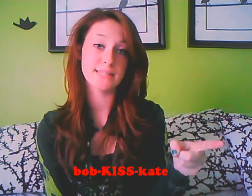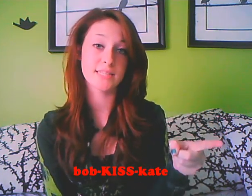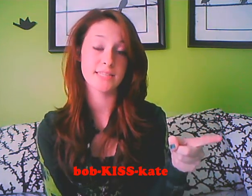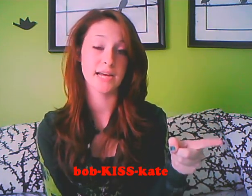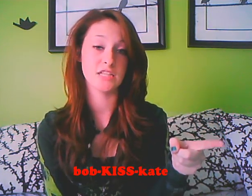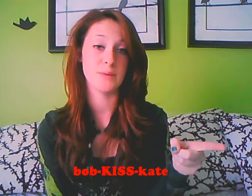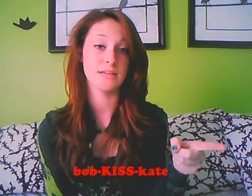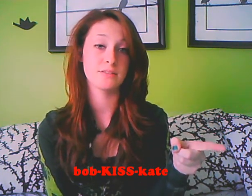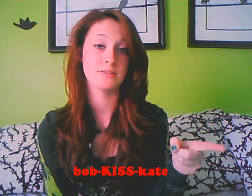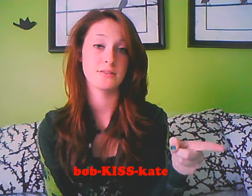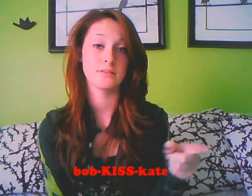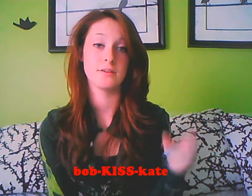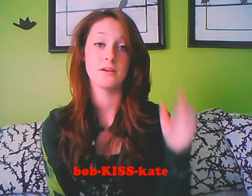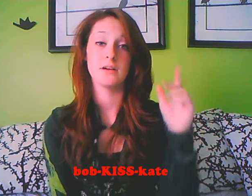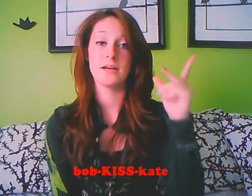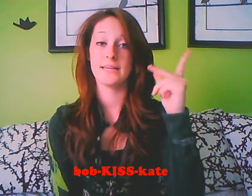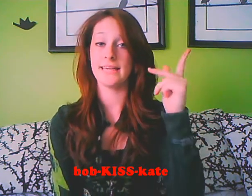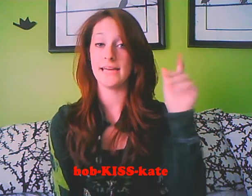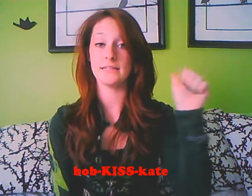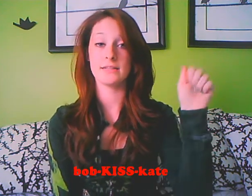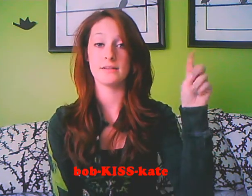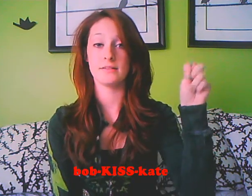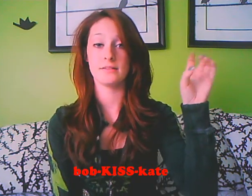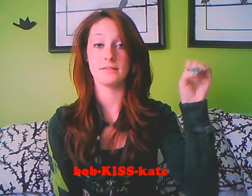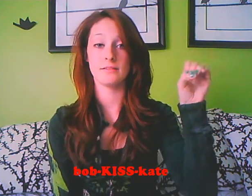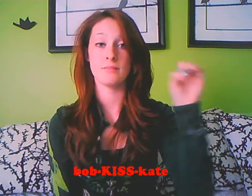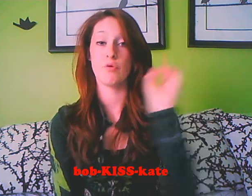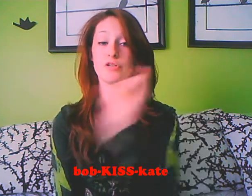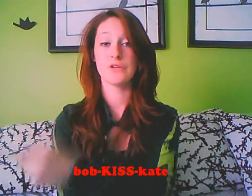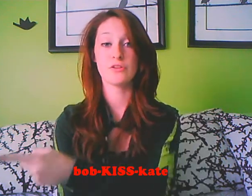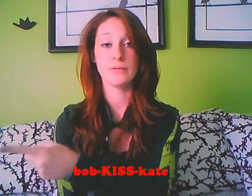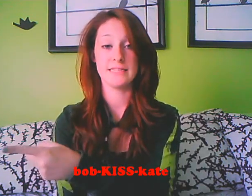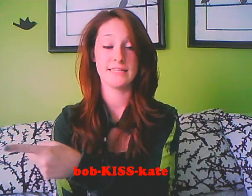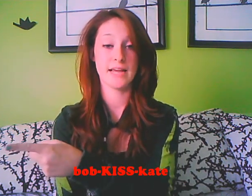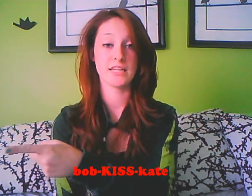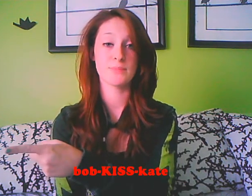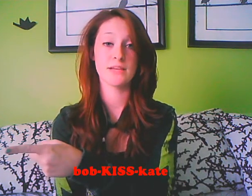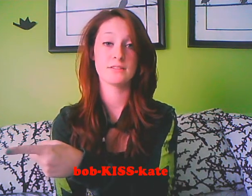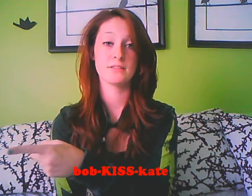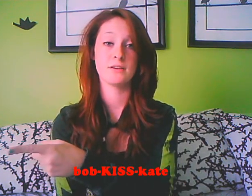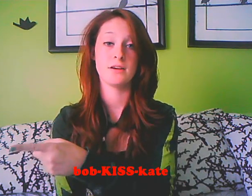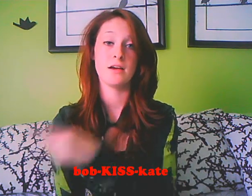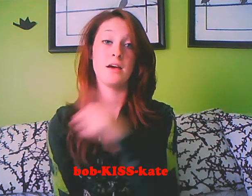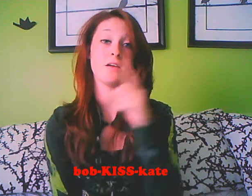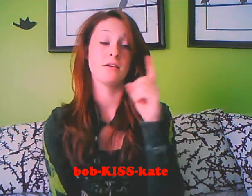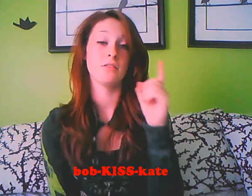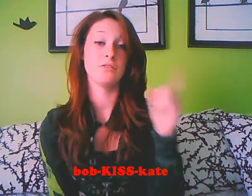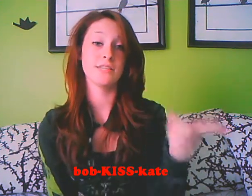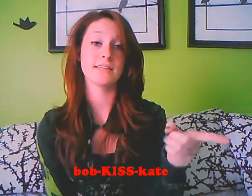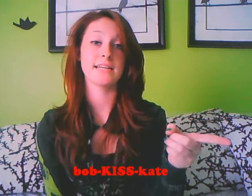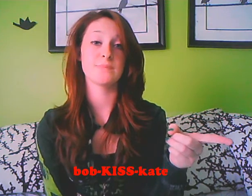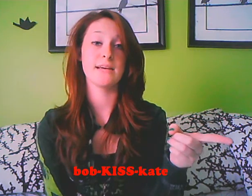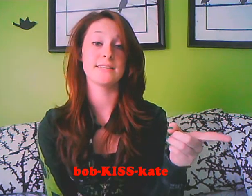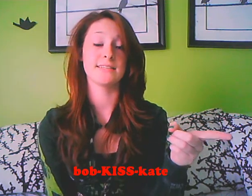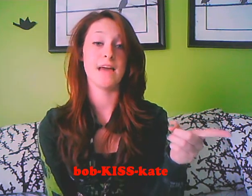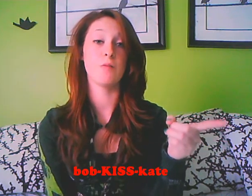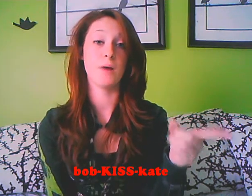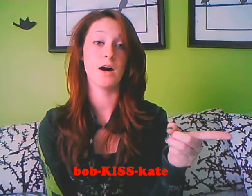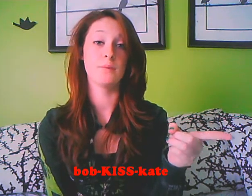in the signing space, Kate, point to another place in the signing space. This signing space is now Bob, and